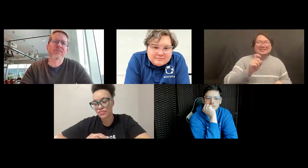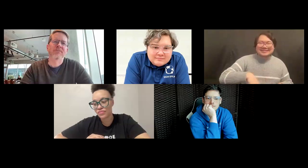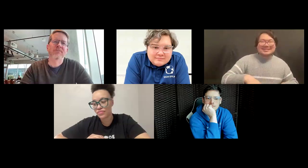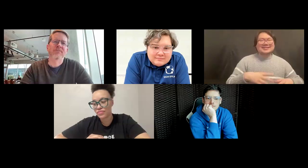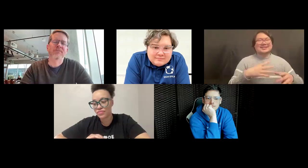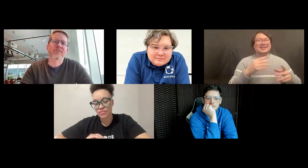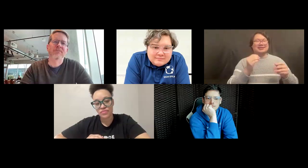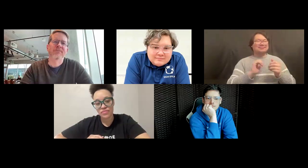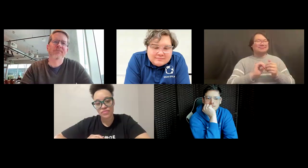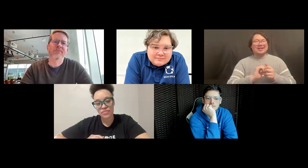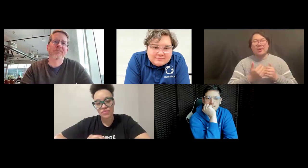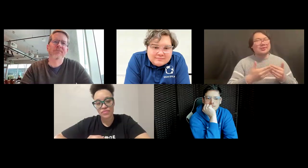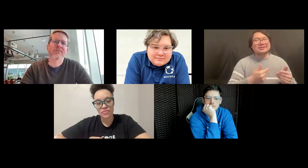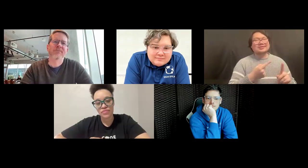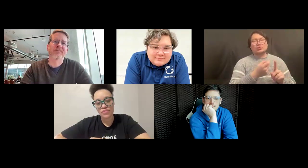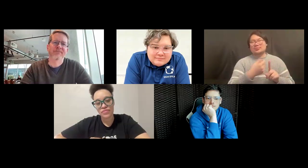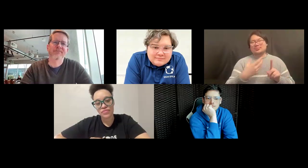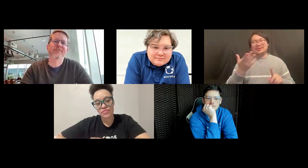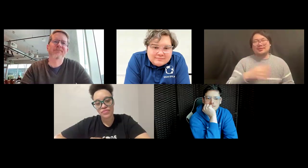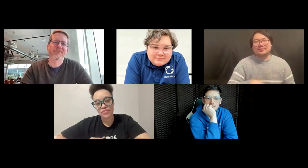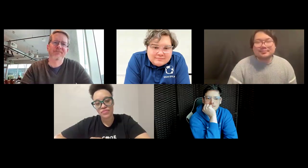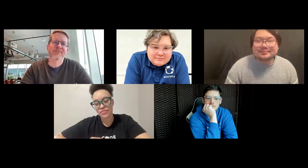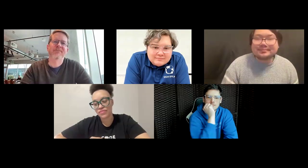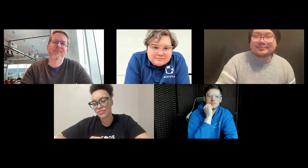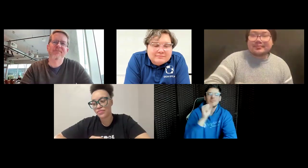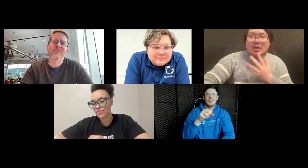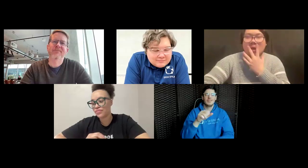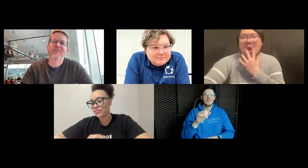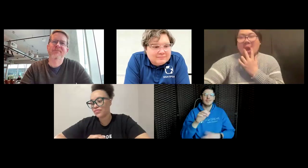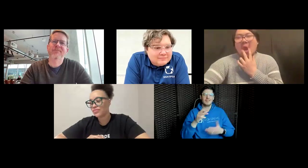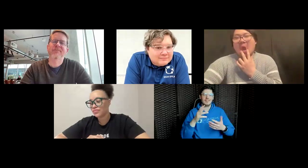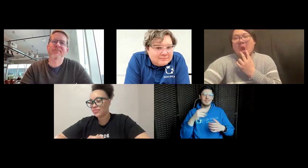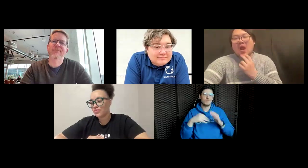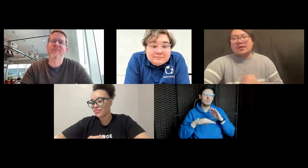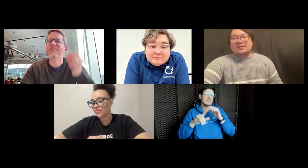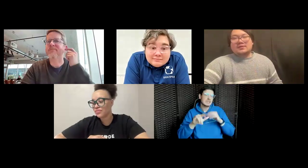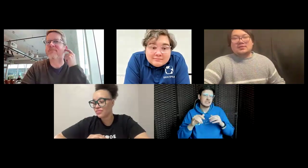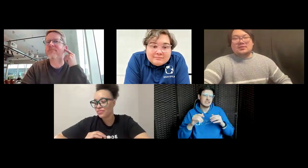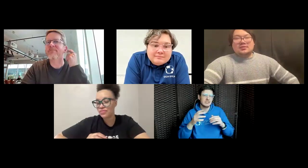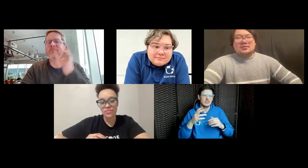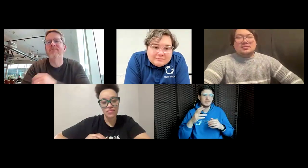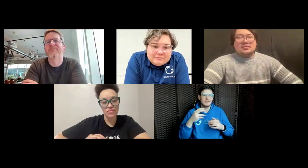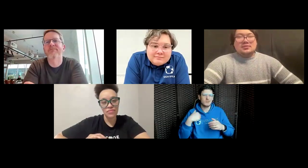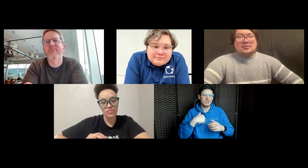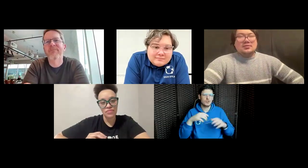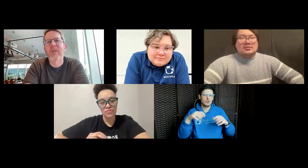communication between us and the community, basing how we move forward and what we move forward in that order on their needs and what we're hearing from them.